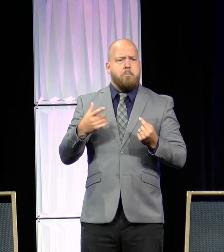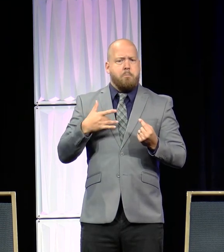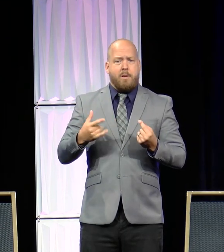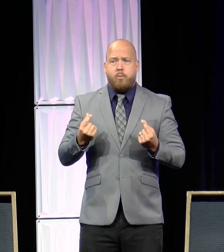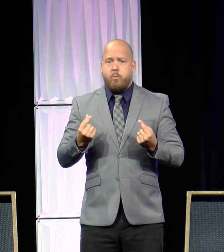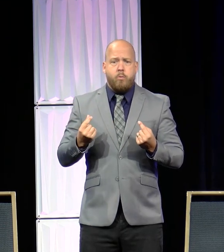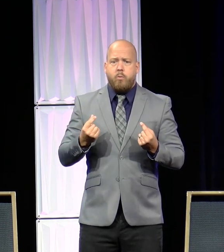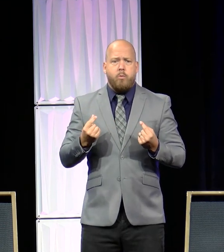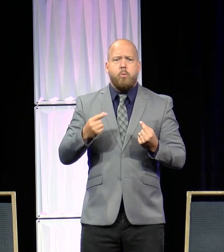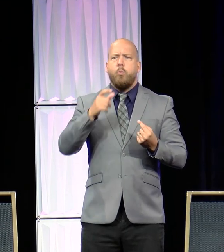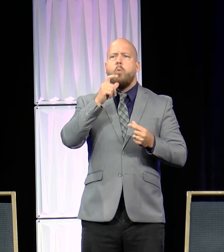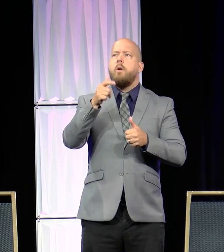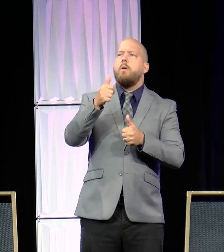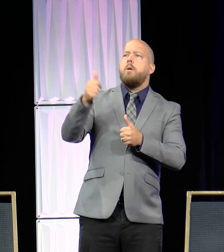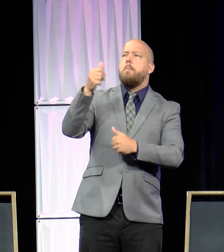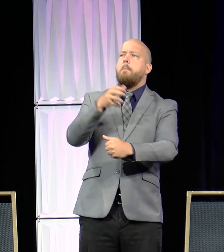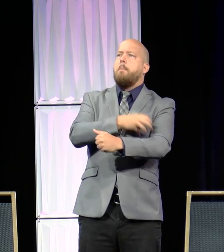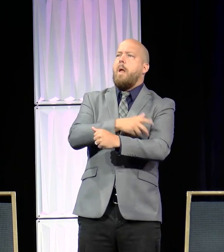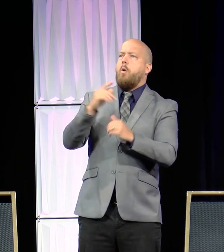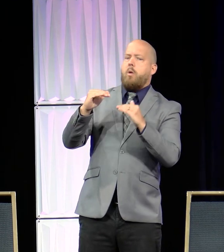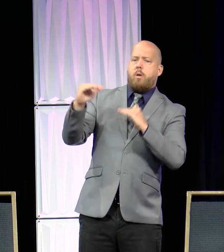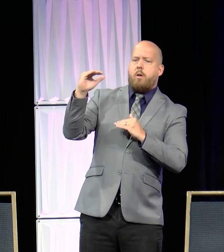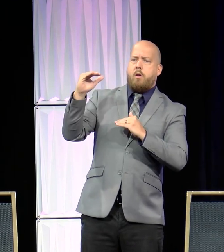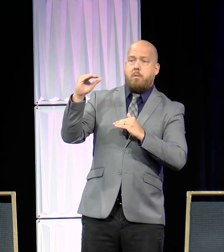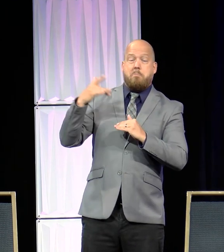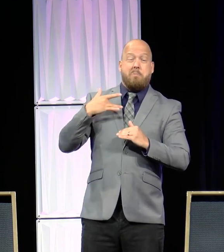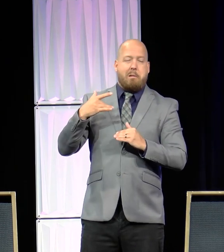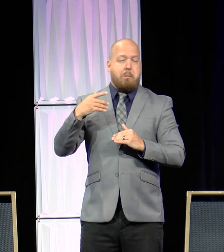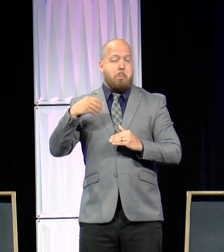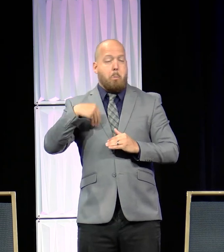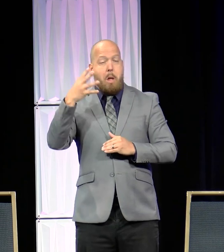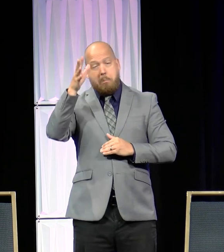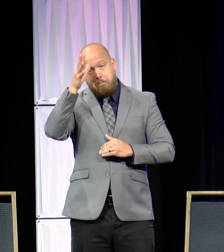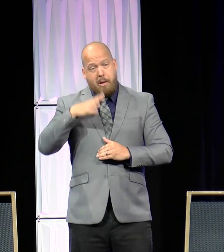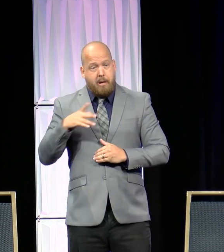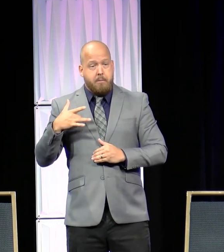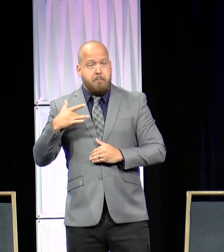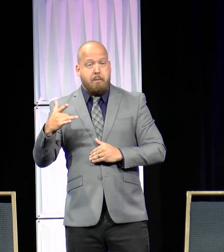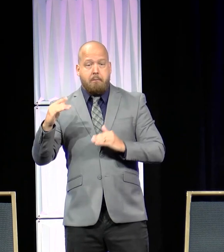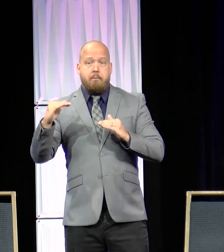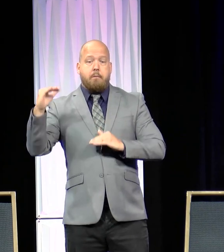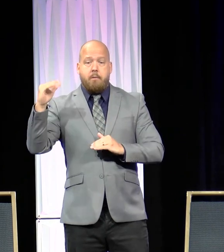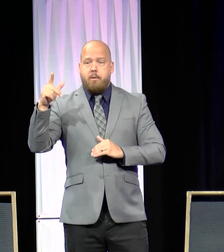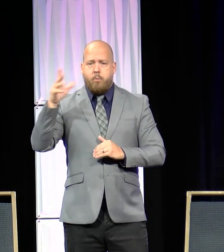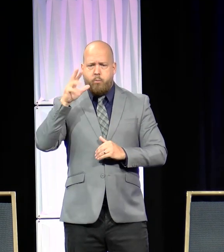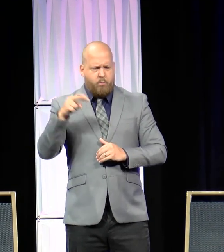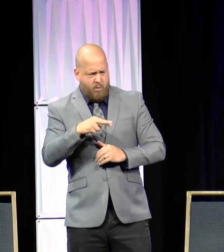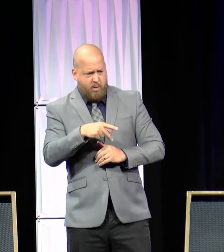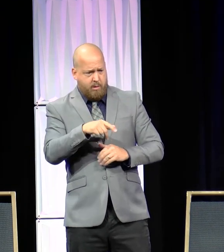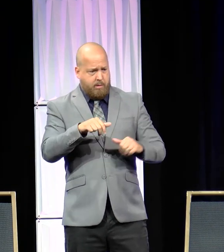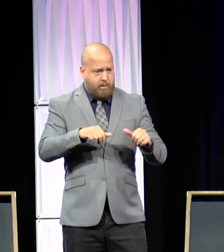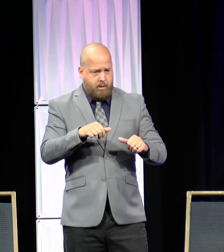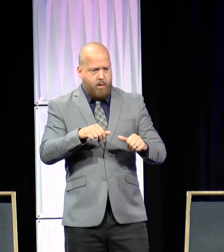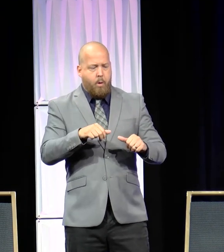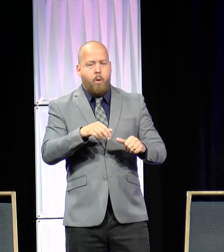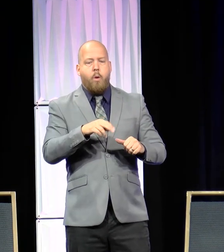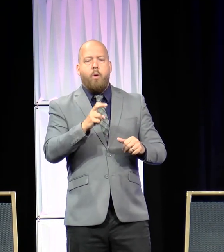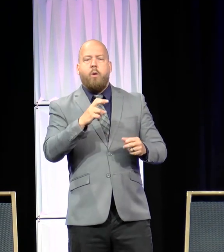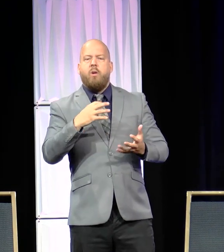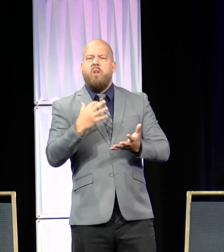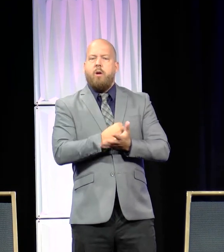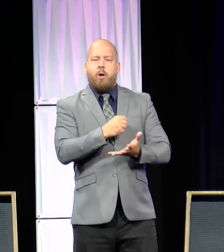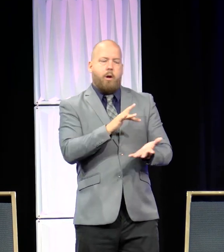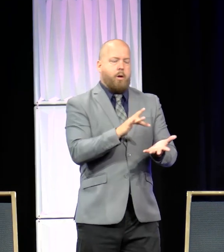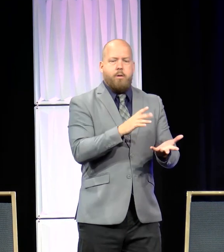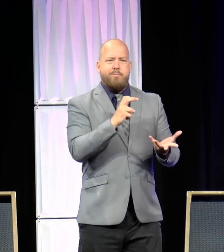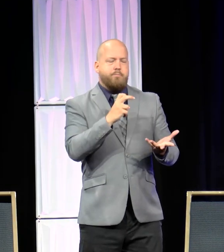men, would take advantage of that. So women, female-identified folks, were steadfast. Men's